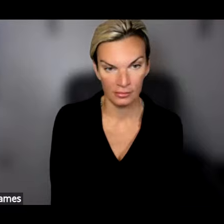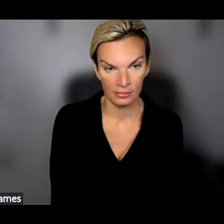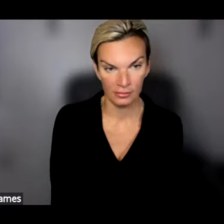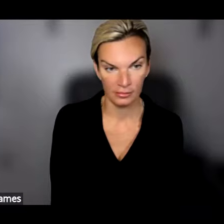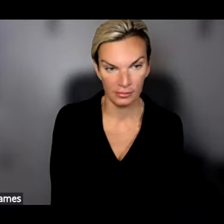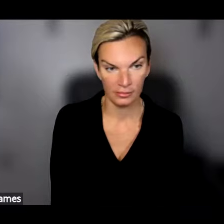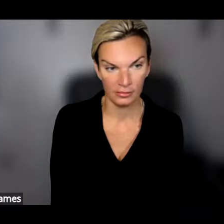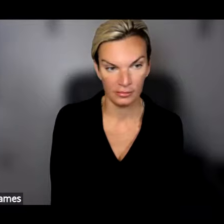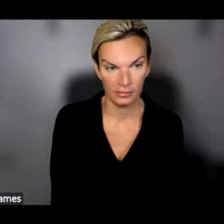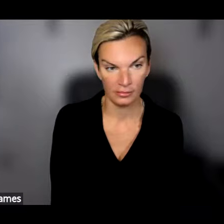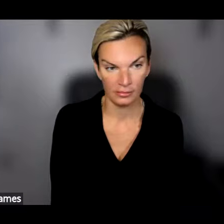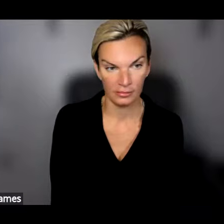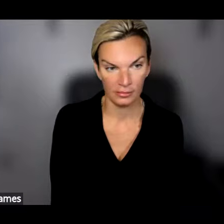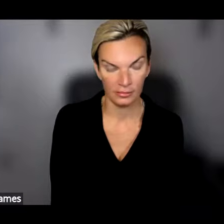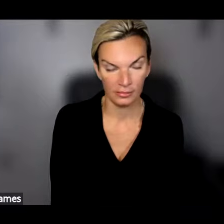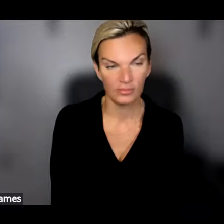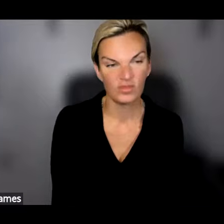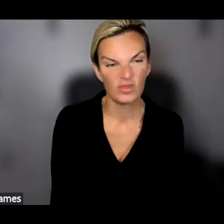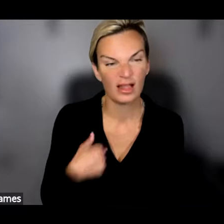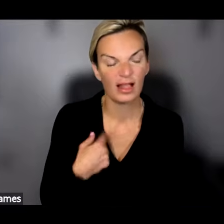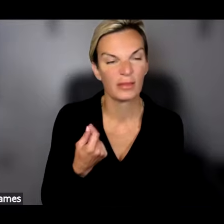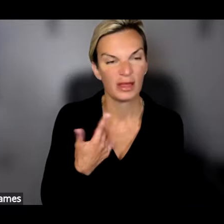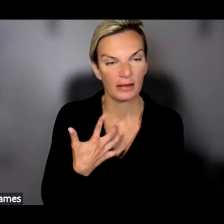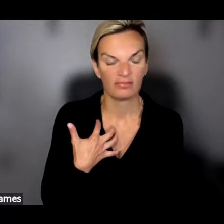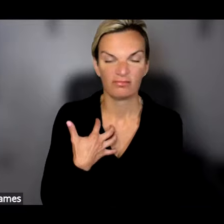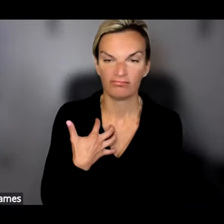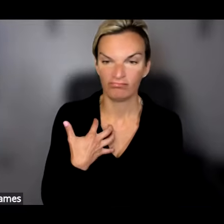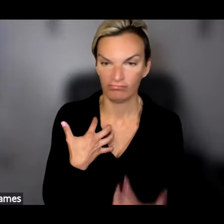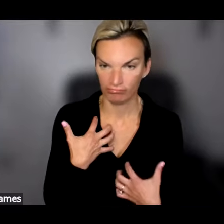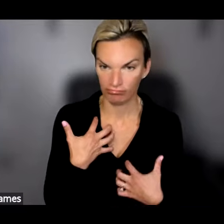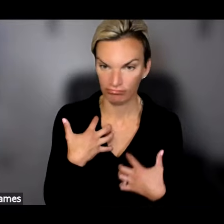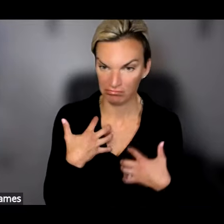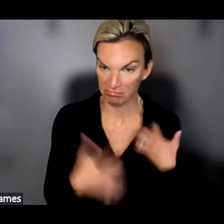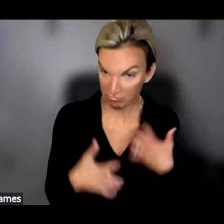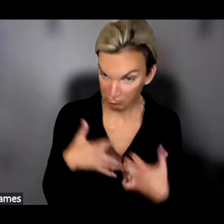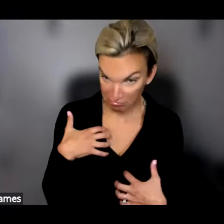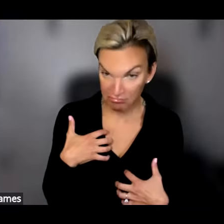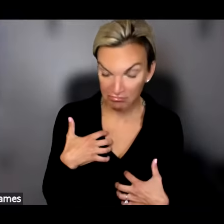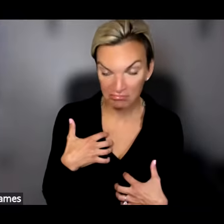know, I find it troubling, but I don't find